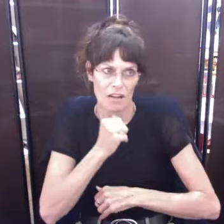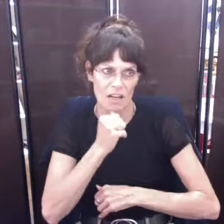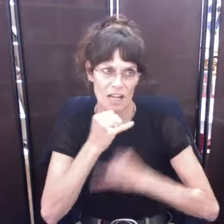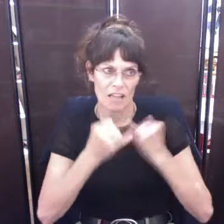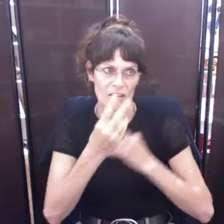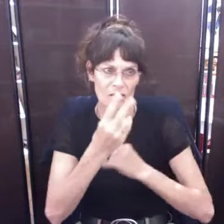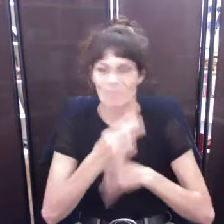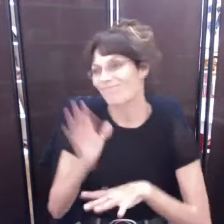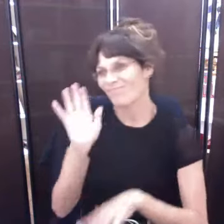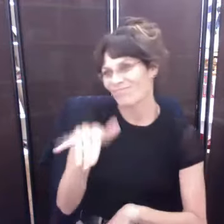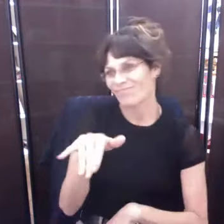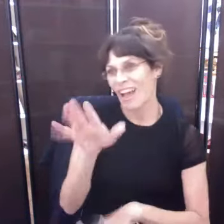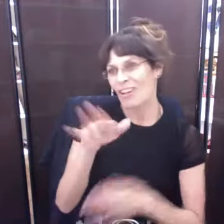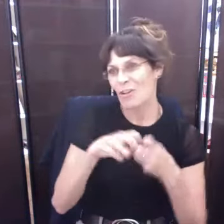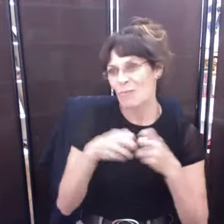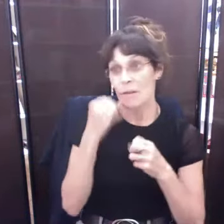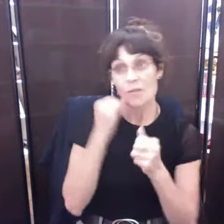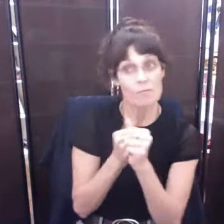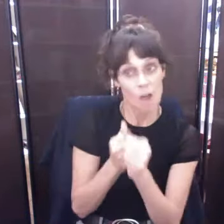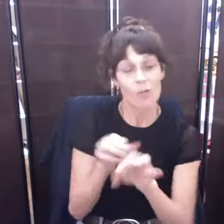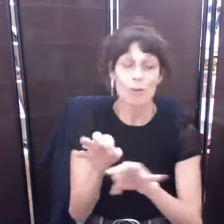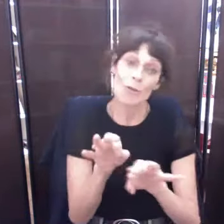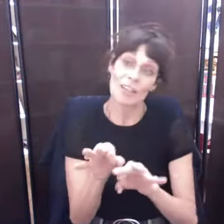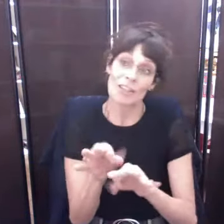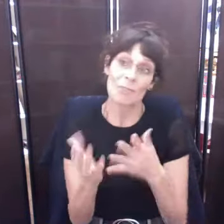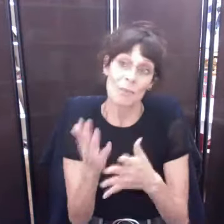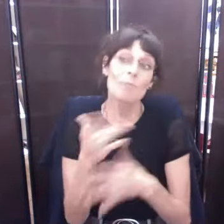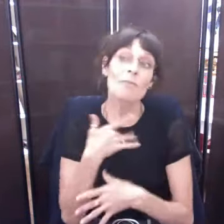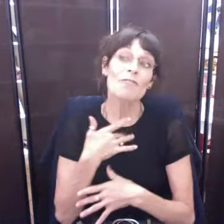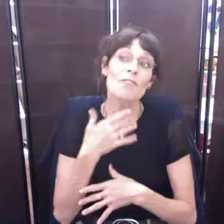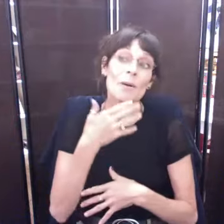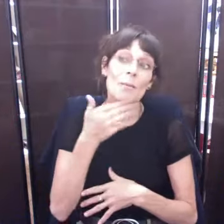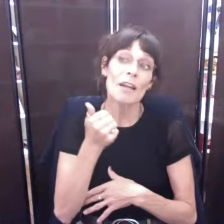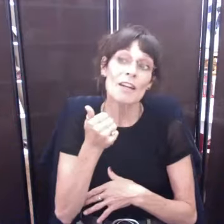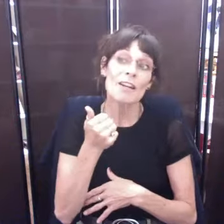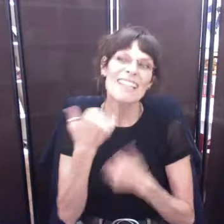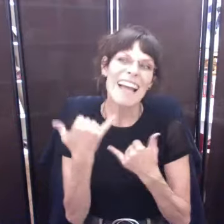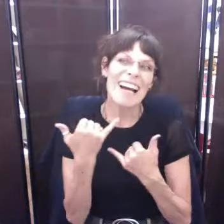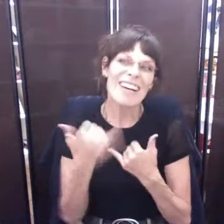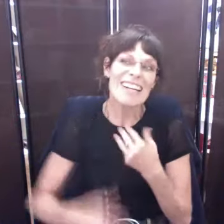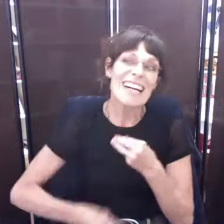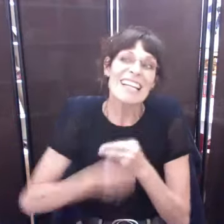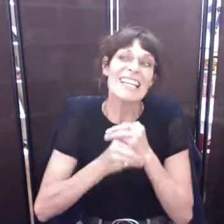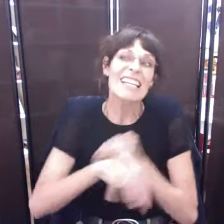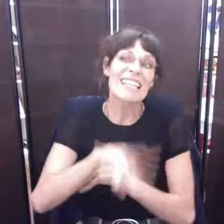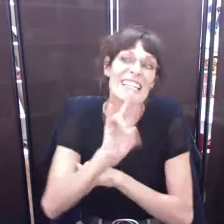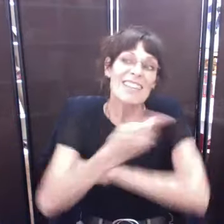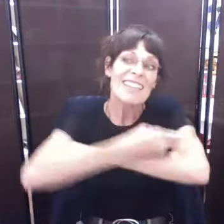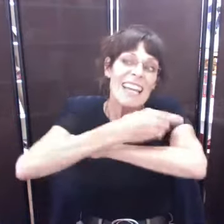there lies your problem. If you would have followed the directions, you probably would be feeling better. Let me give you a 7-day prescription. Do